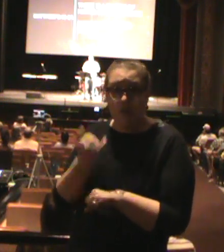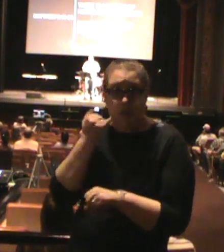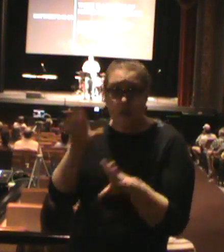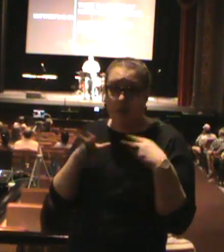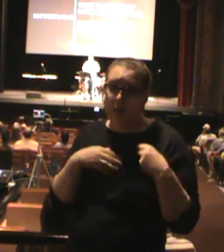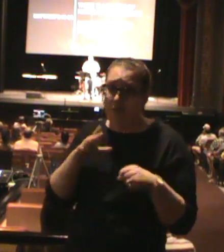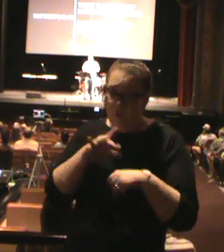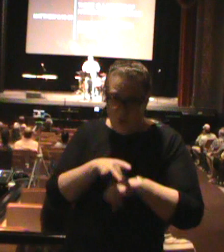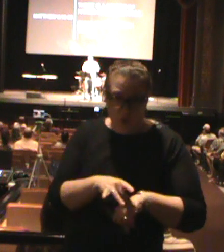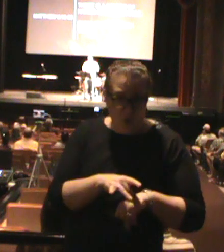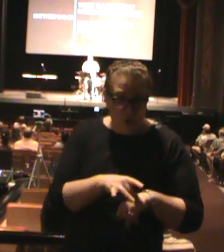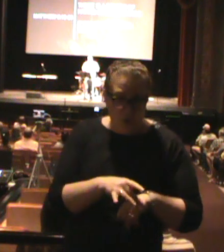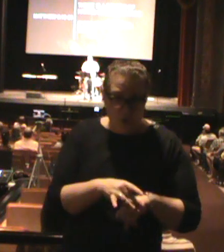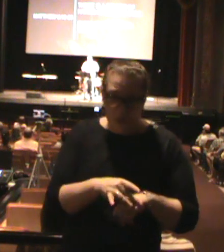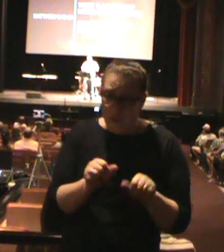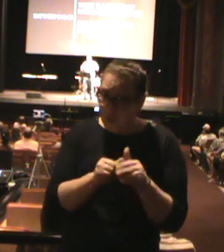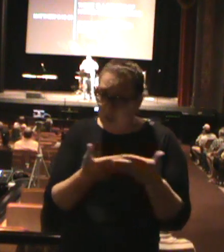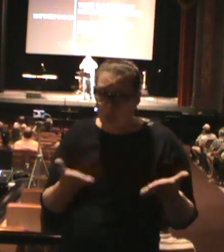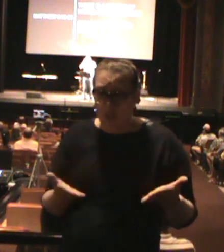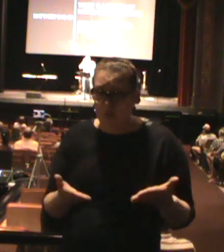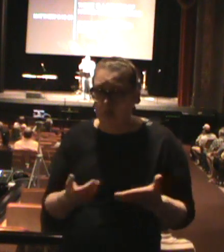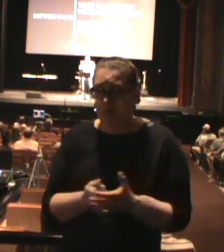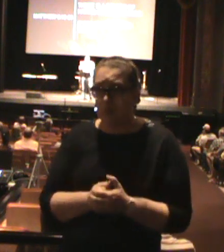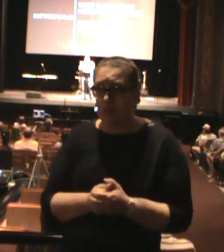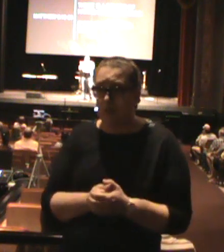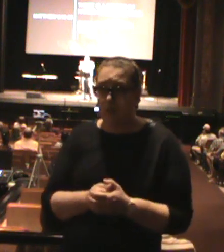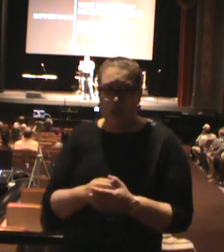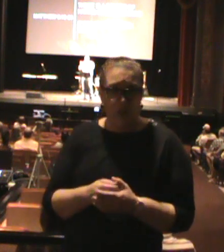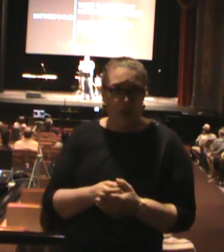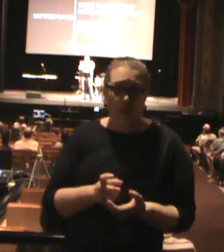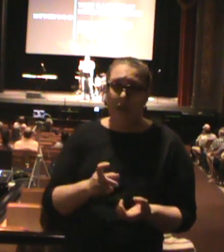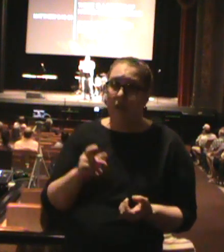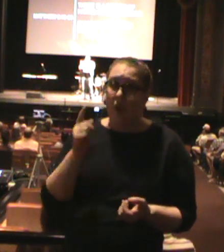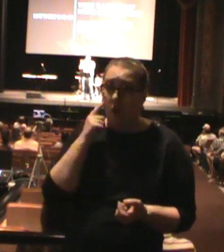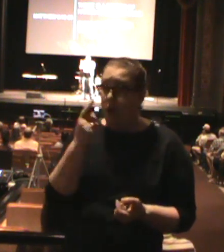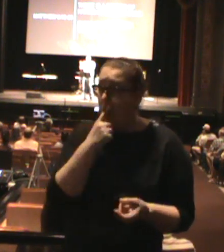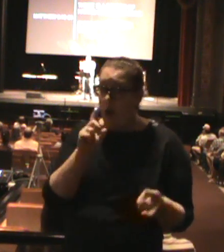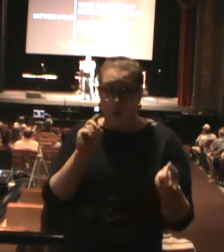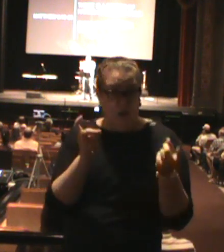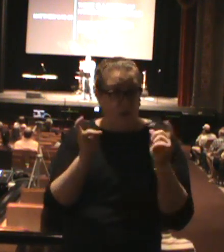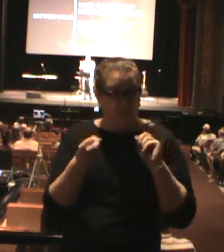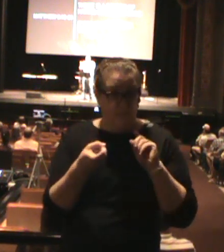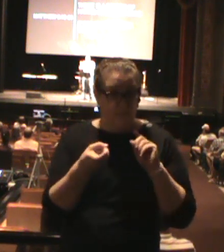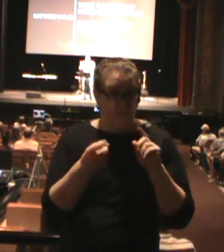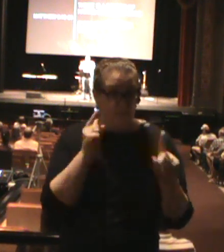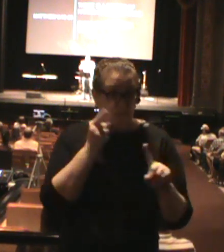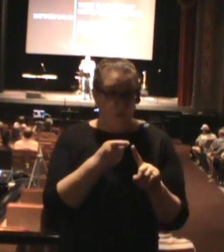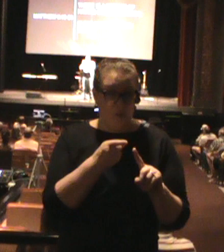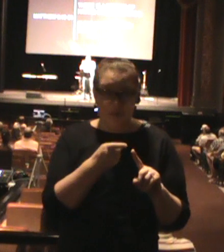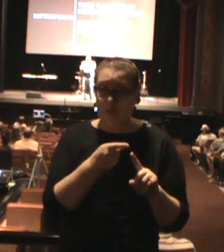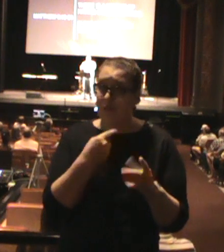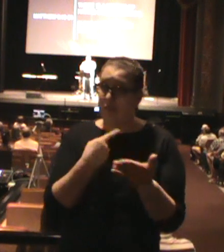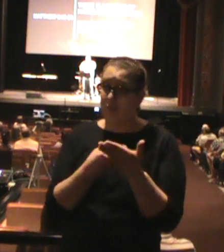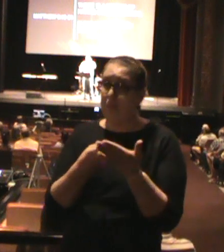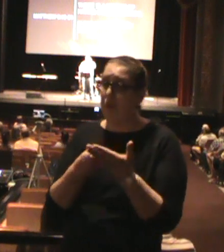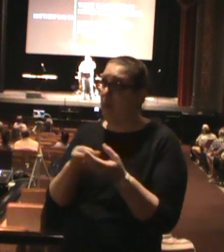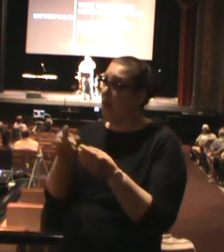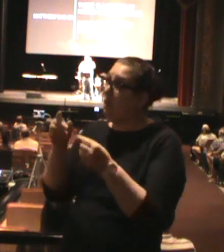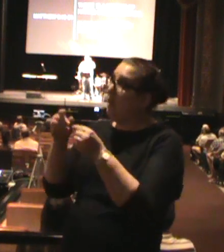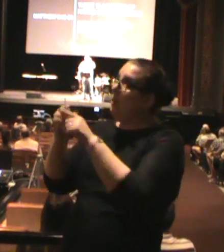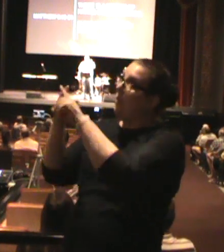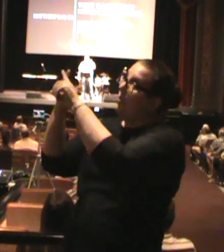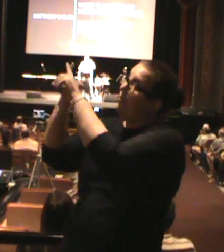it? It's a danger because it kind of takes our focus off of Christ and puts our focus